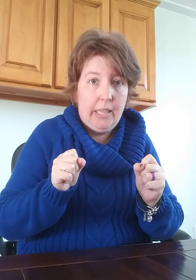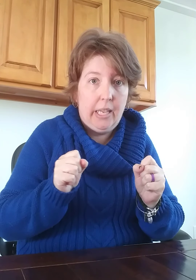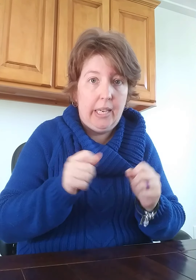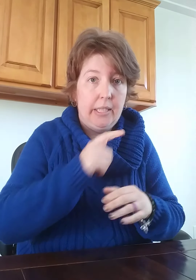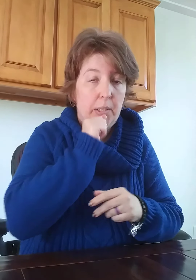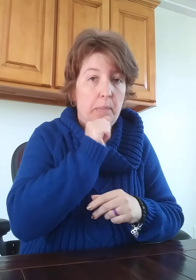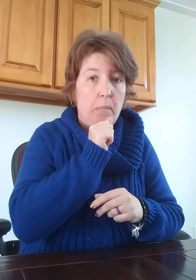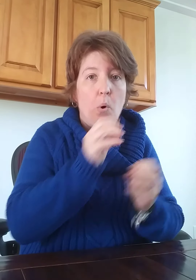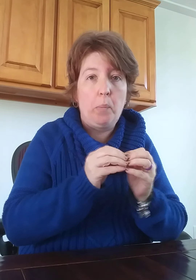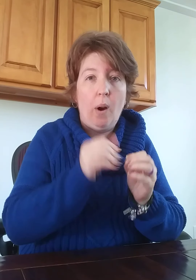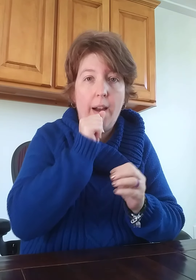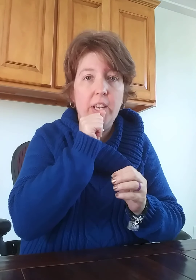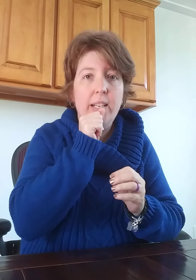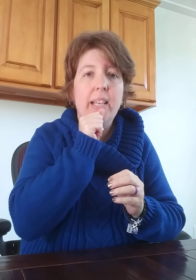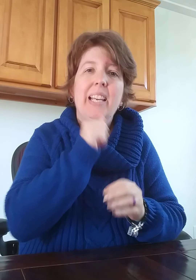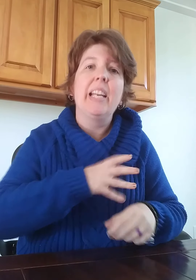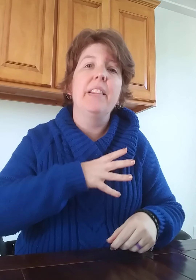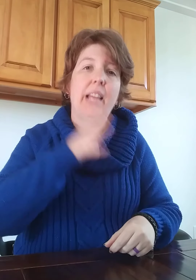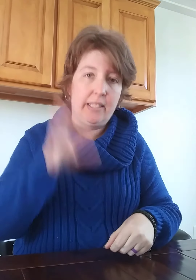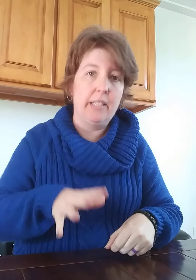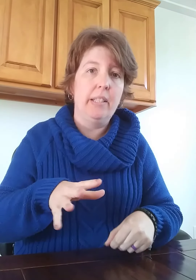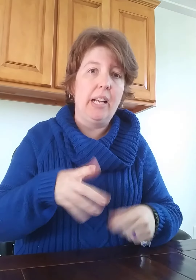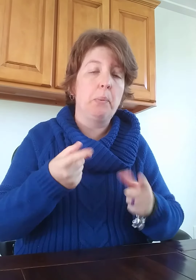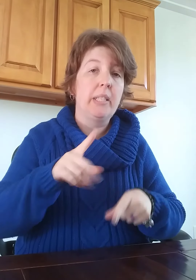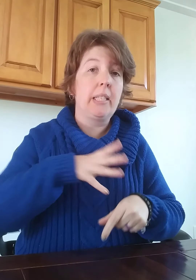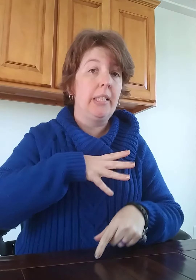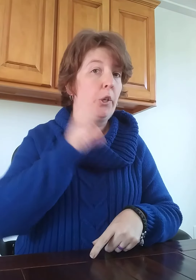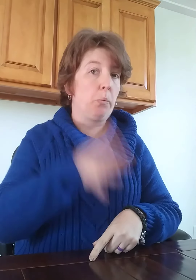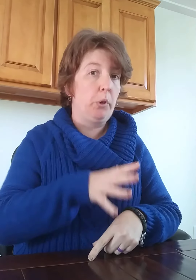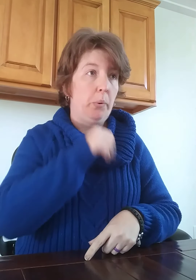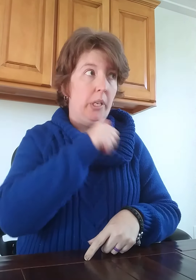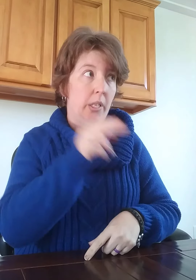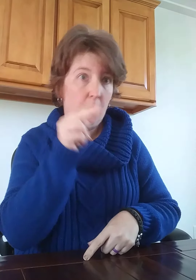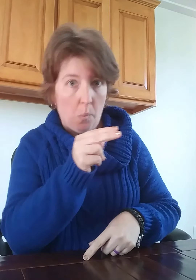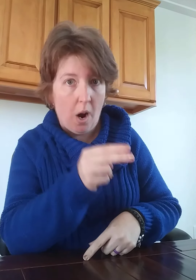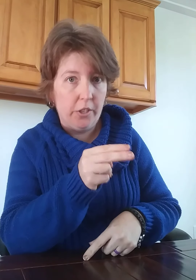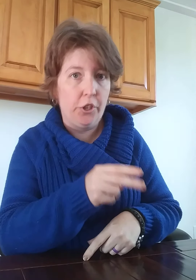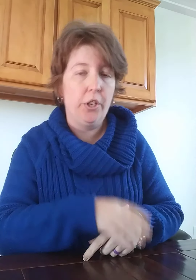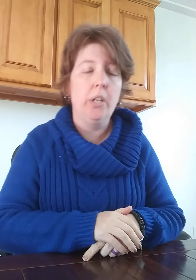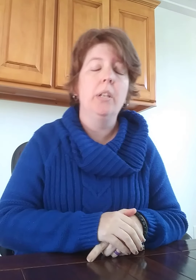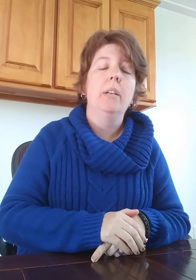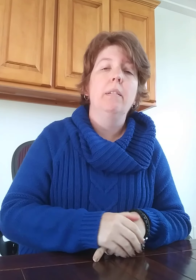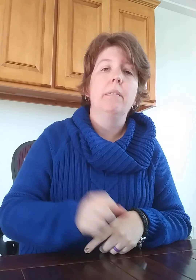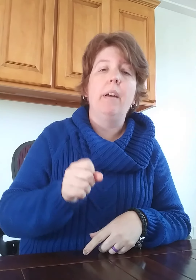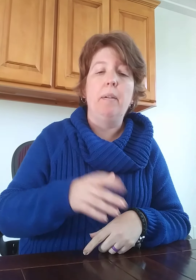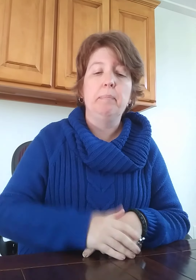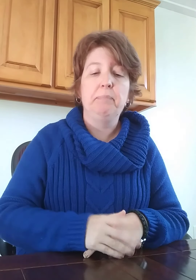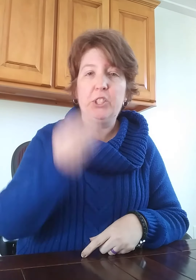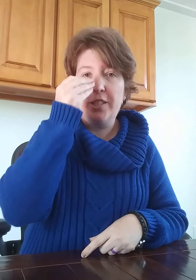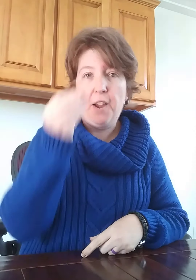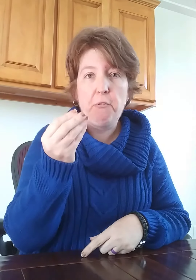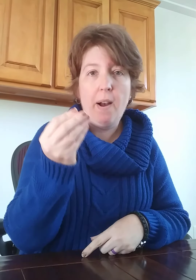that it's more private, that's when it's considered rude to watch. So just